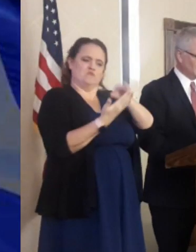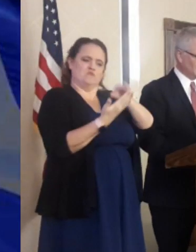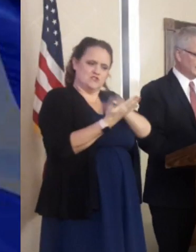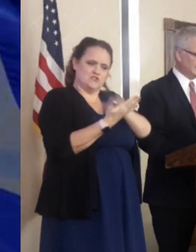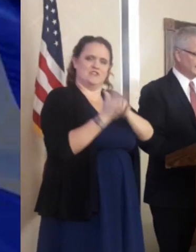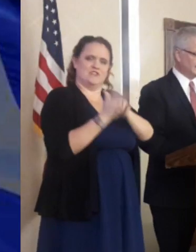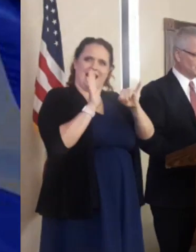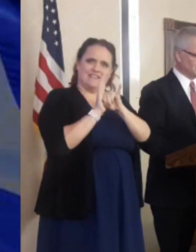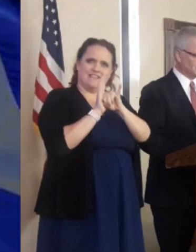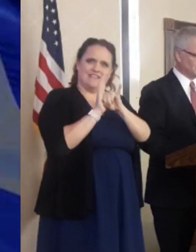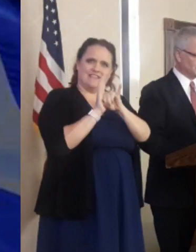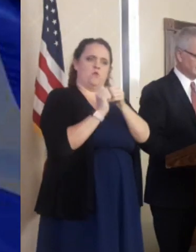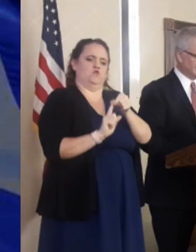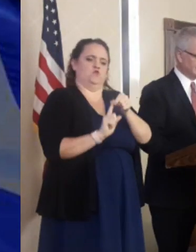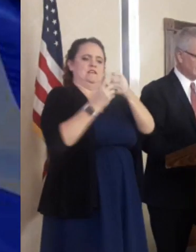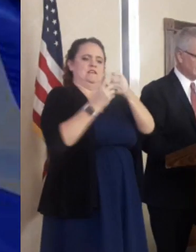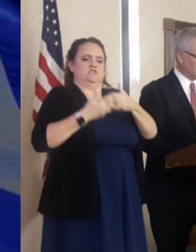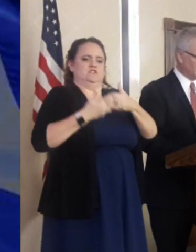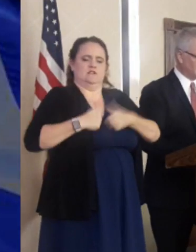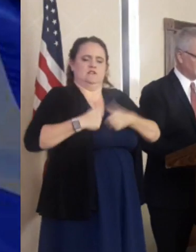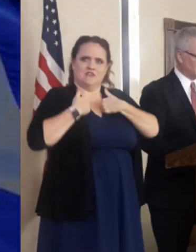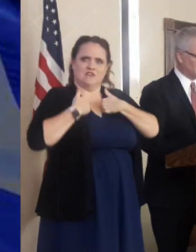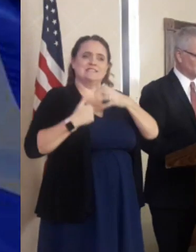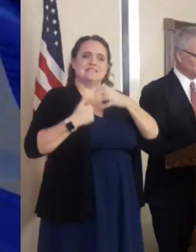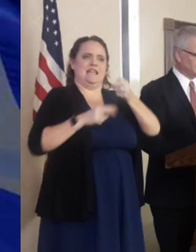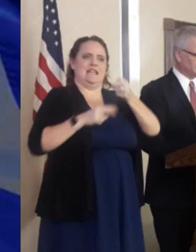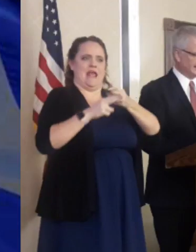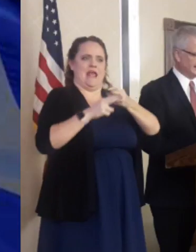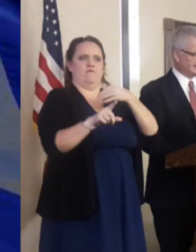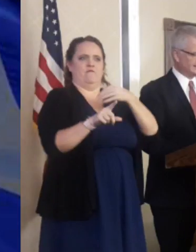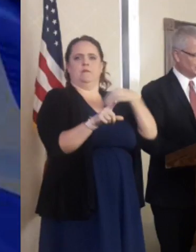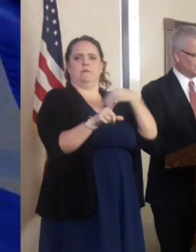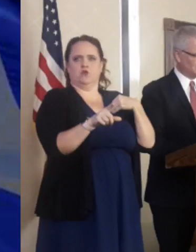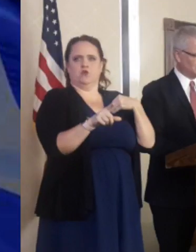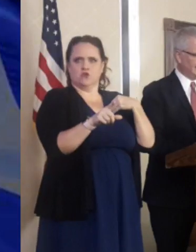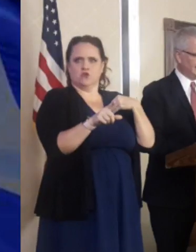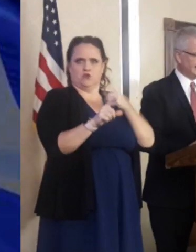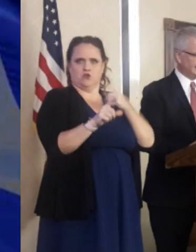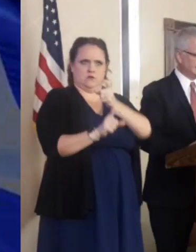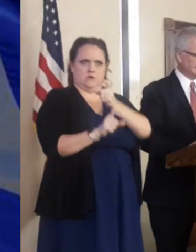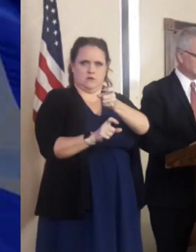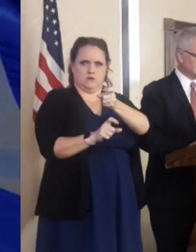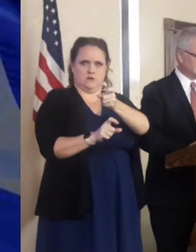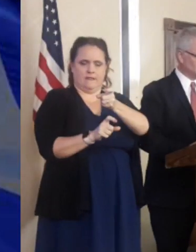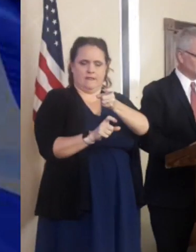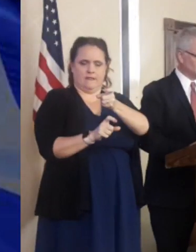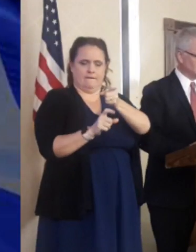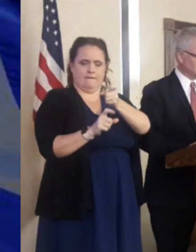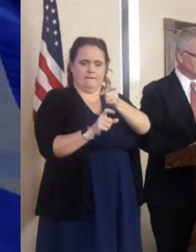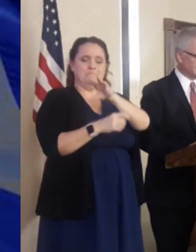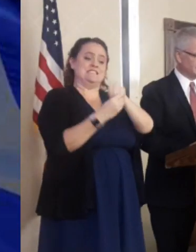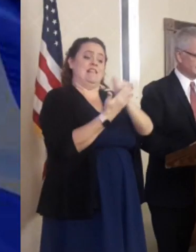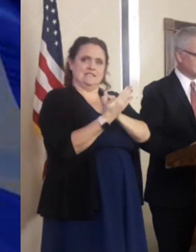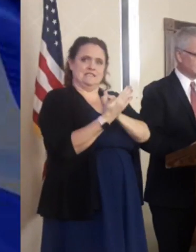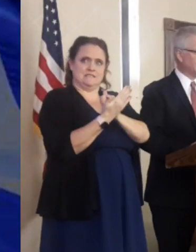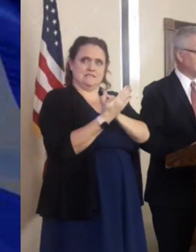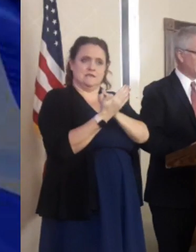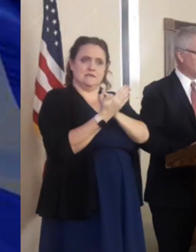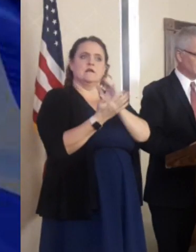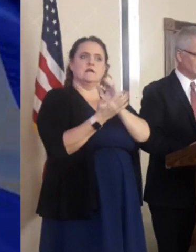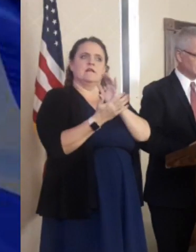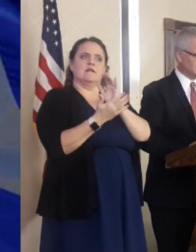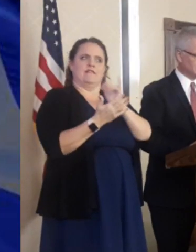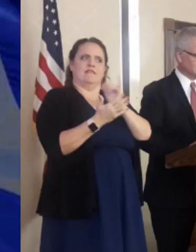unique machine address and the name of the voting member to whom it is issued in a list to restrict the devices that may be